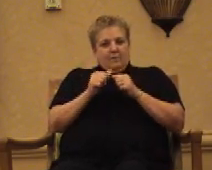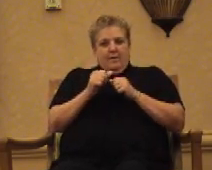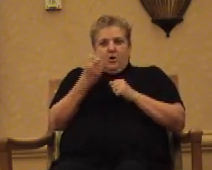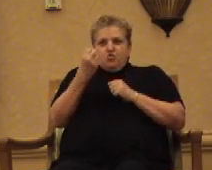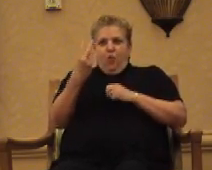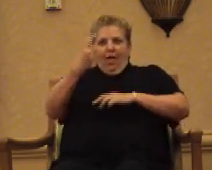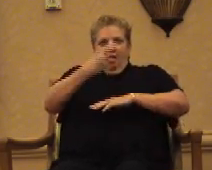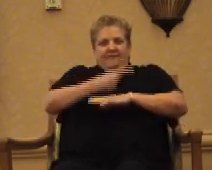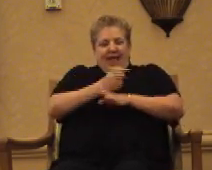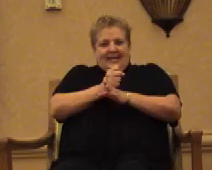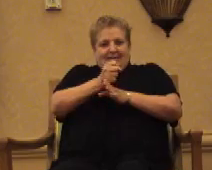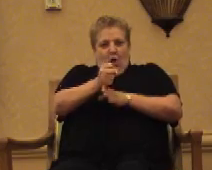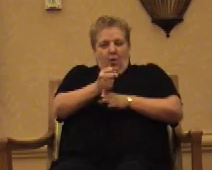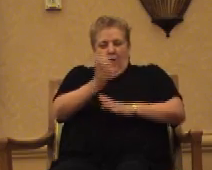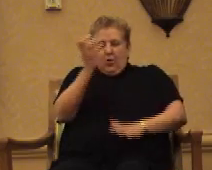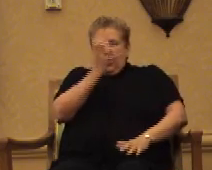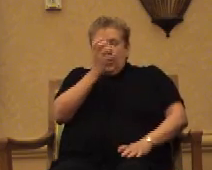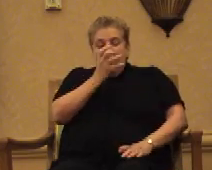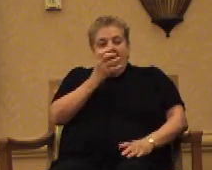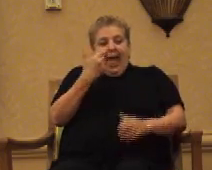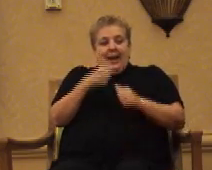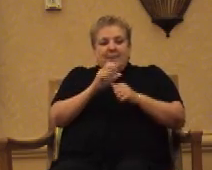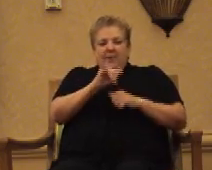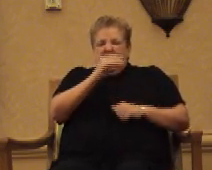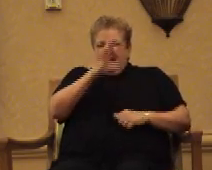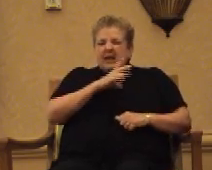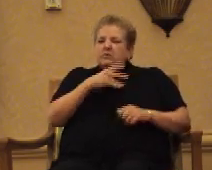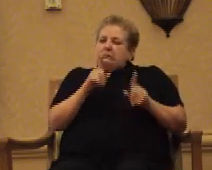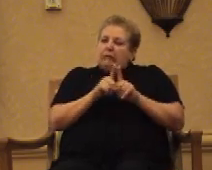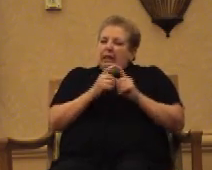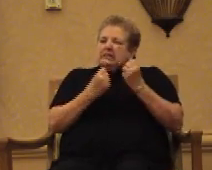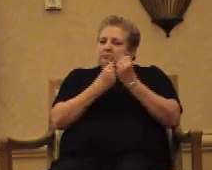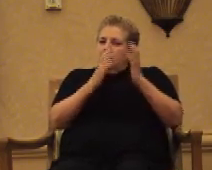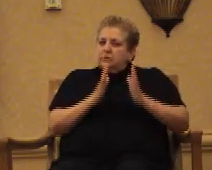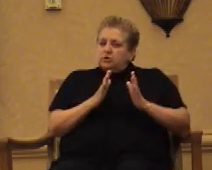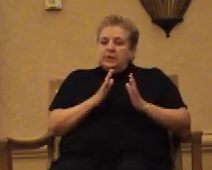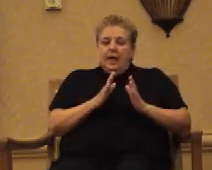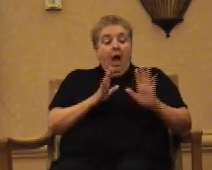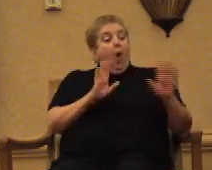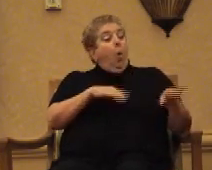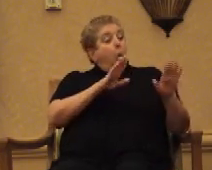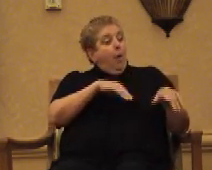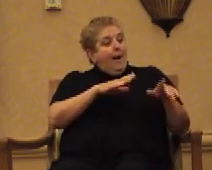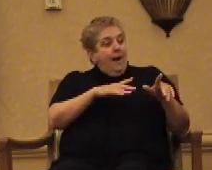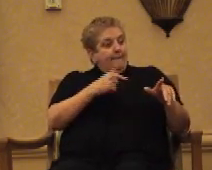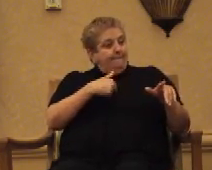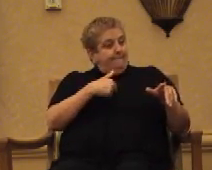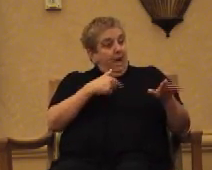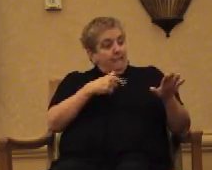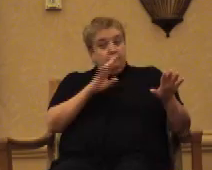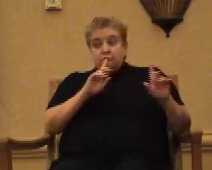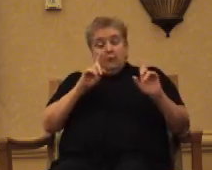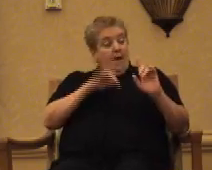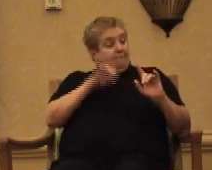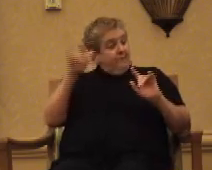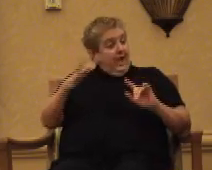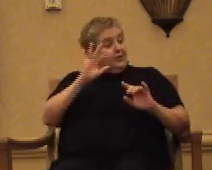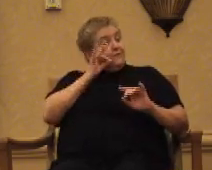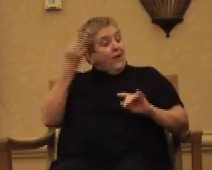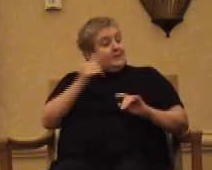who was kind of like a sponsor to me at the time, I said, "Oh, by the way, I'm going to France tomorrow." He said, "You have